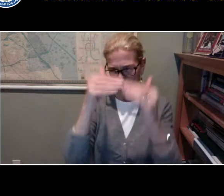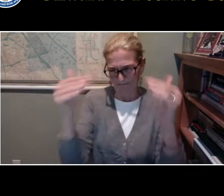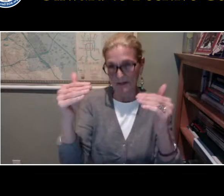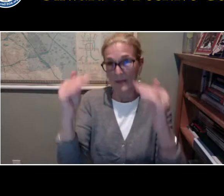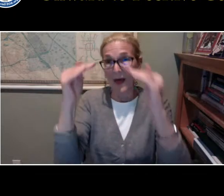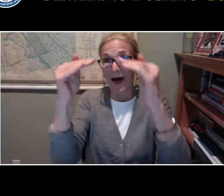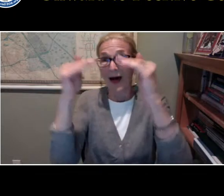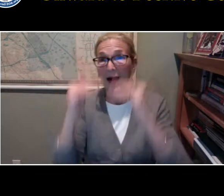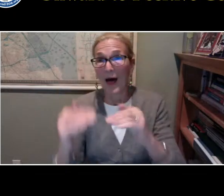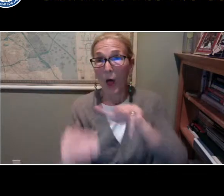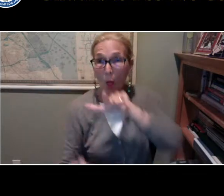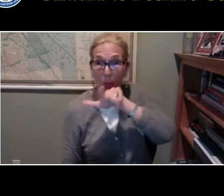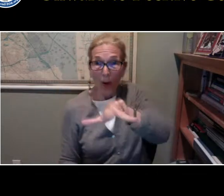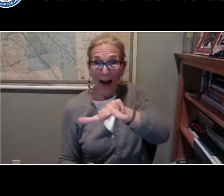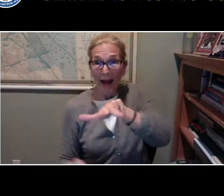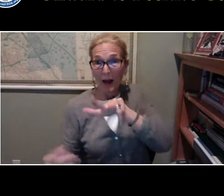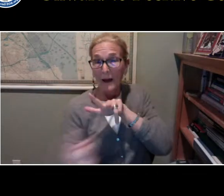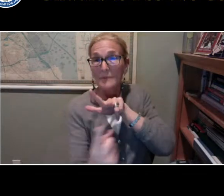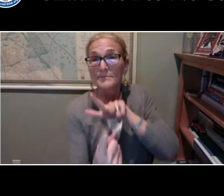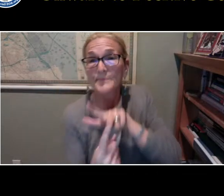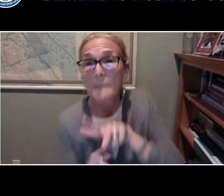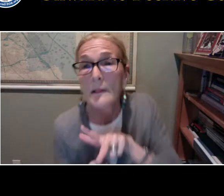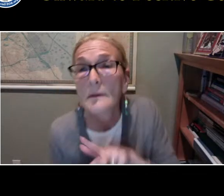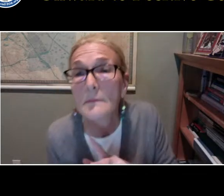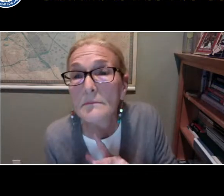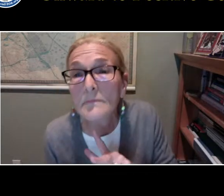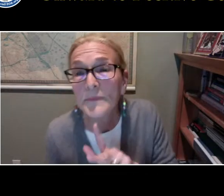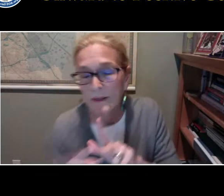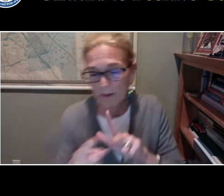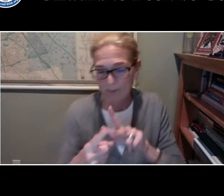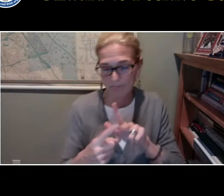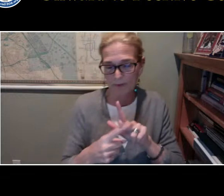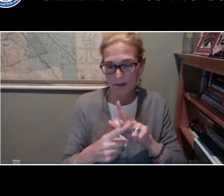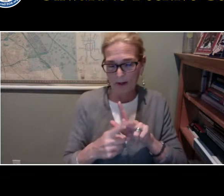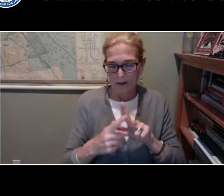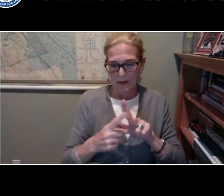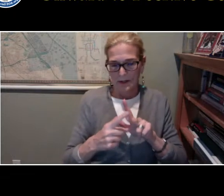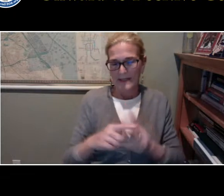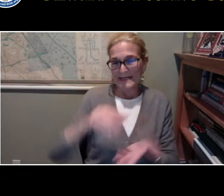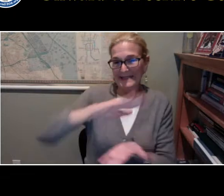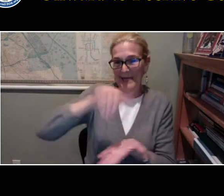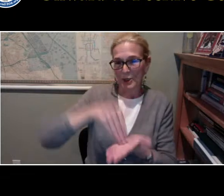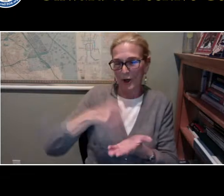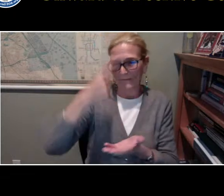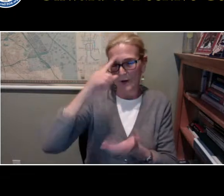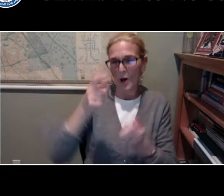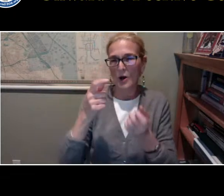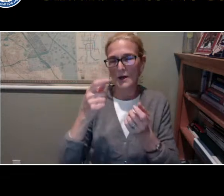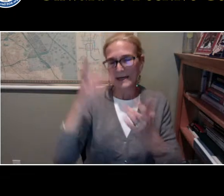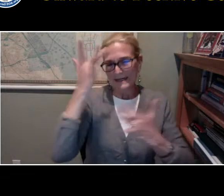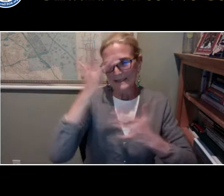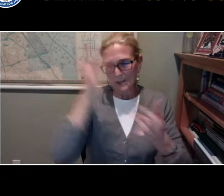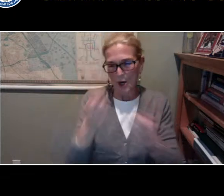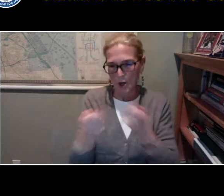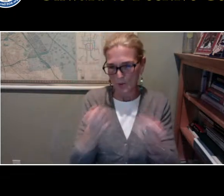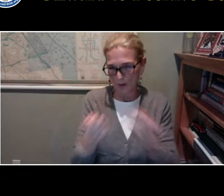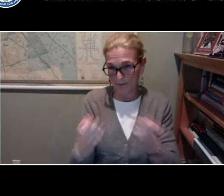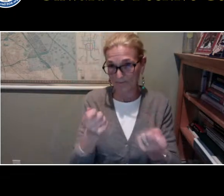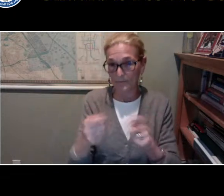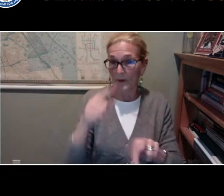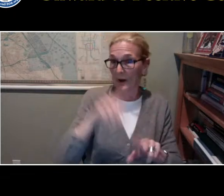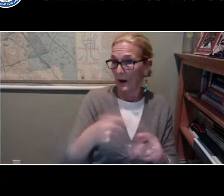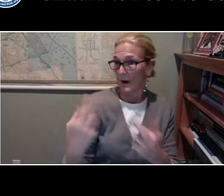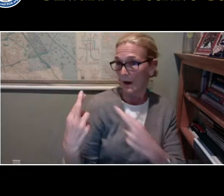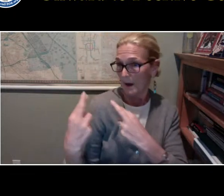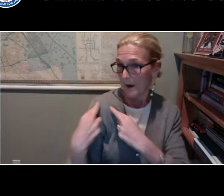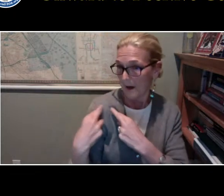The Department of Health and Human Services at the federal level is responsible for that. But then you'll notice that beneath that, it is a